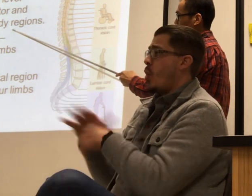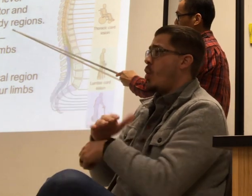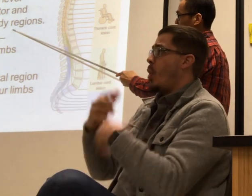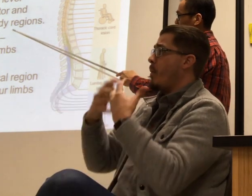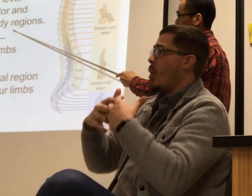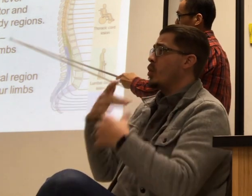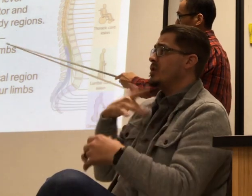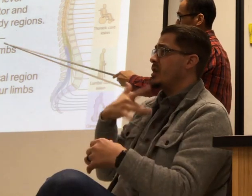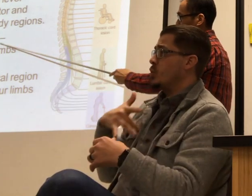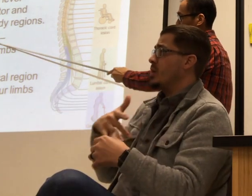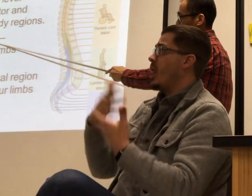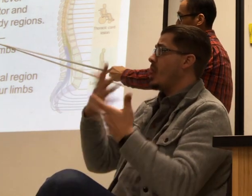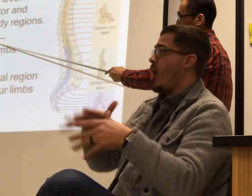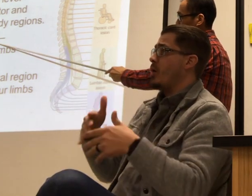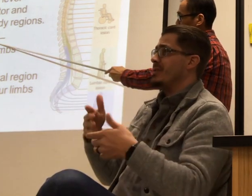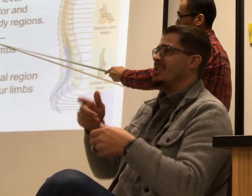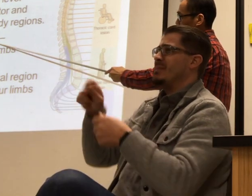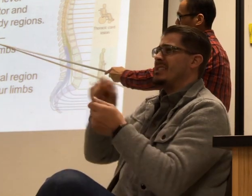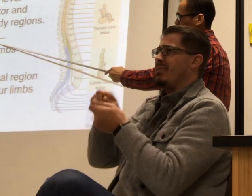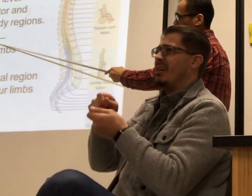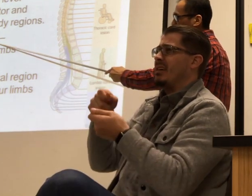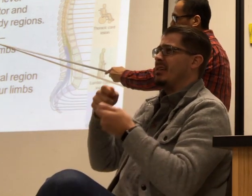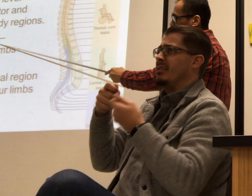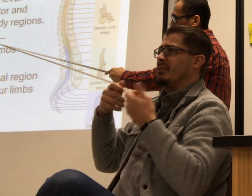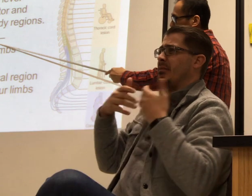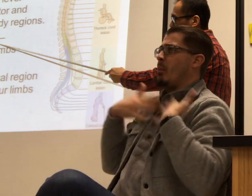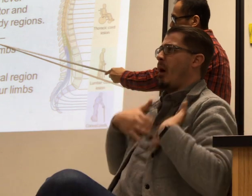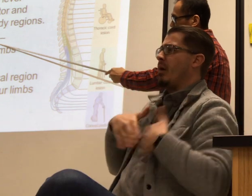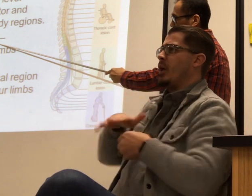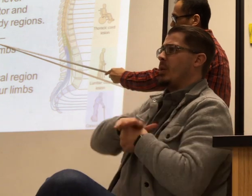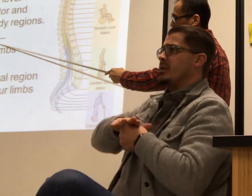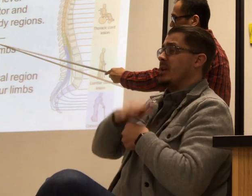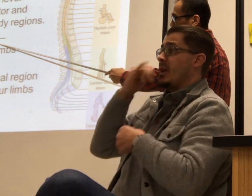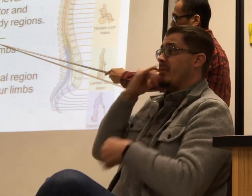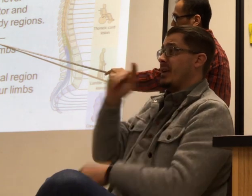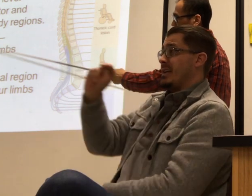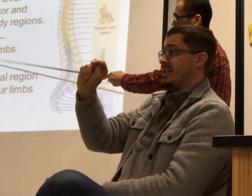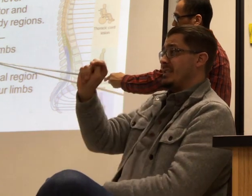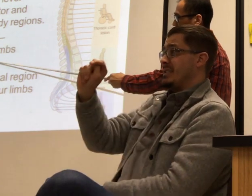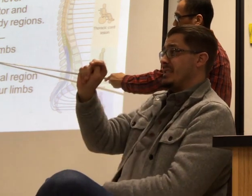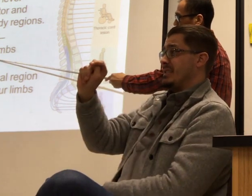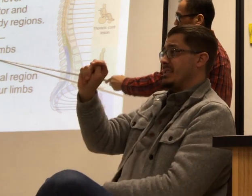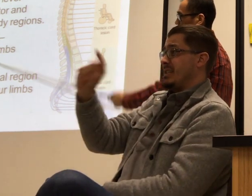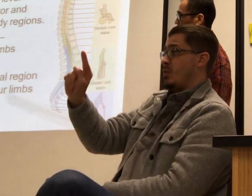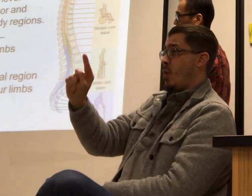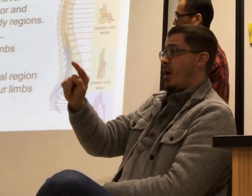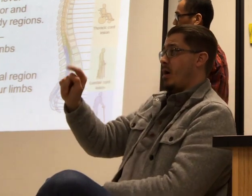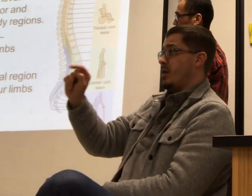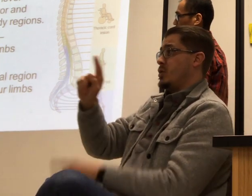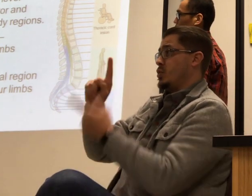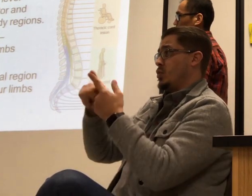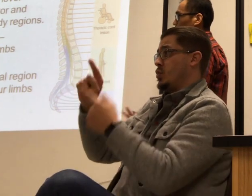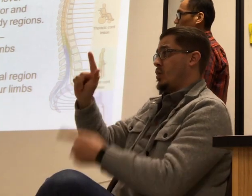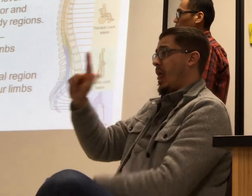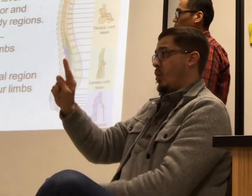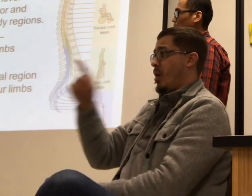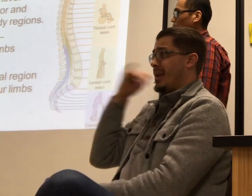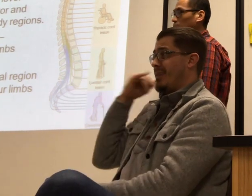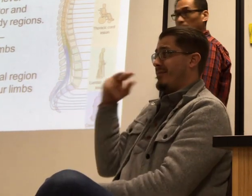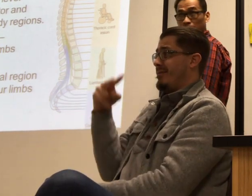loss in body regions. If you transect T1 to L1, that would cause,